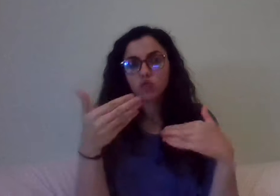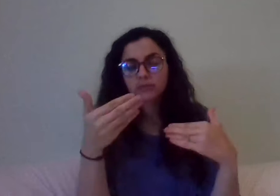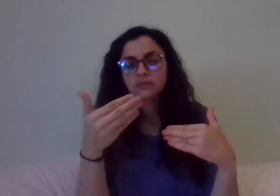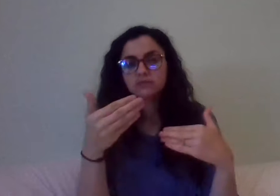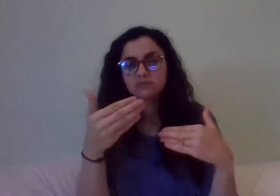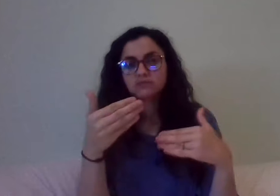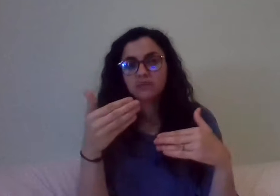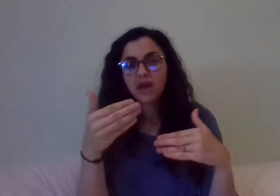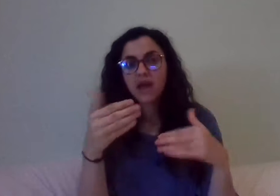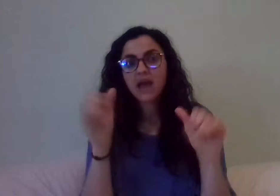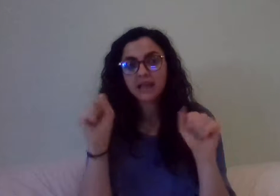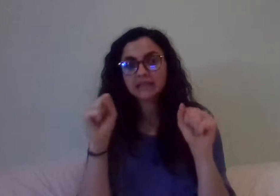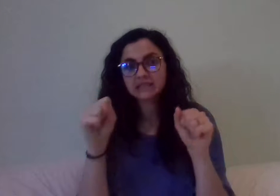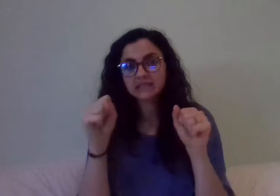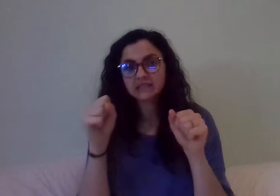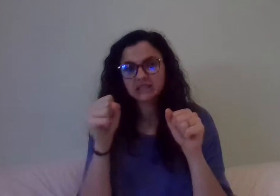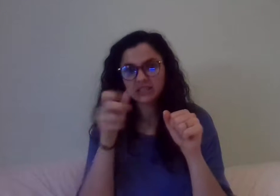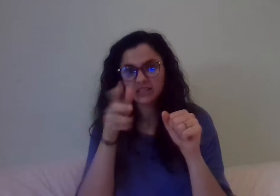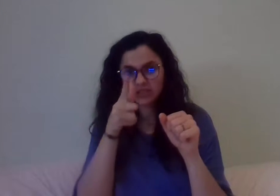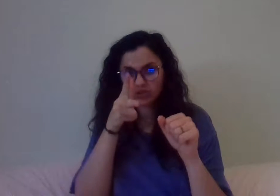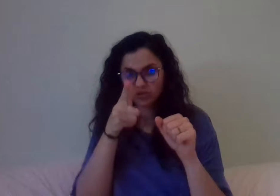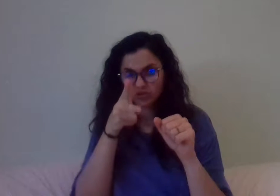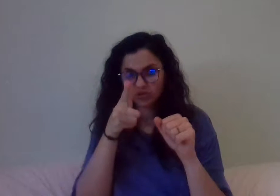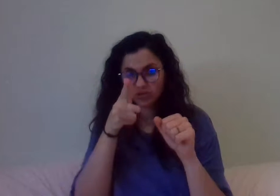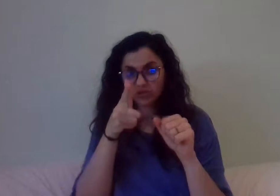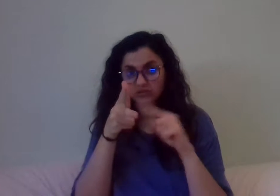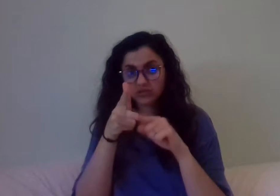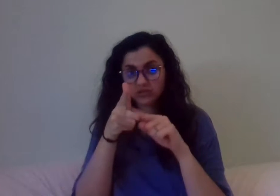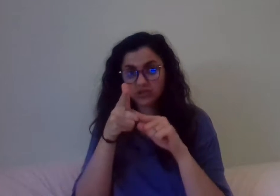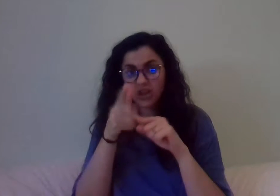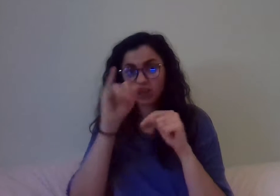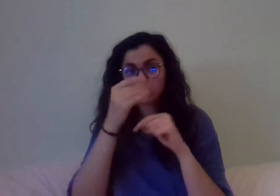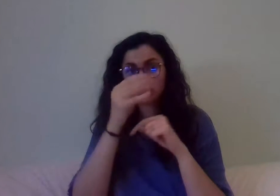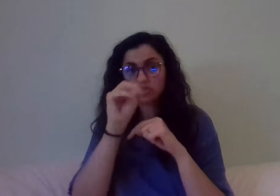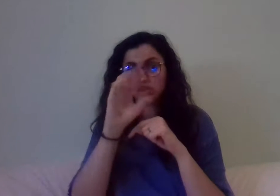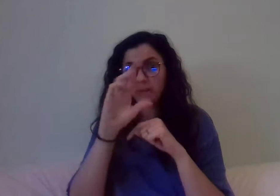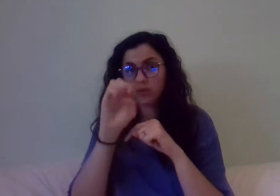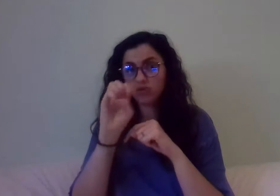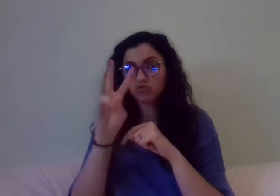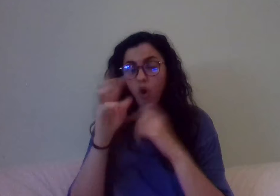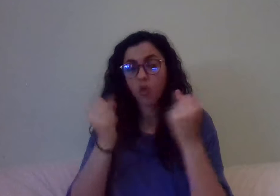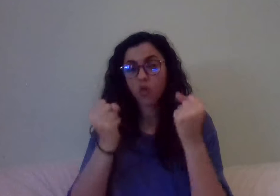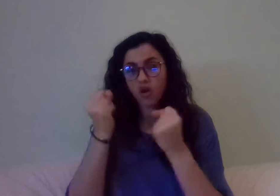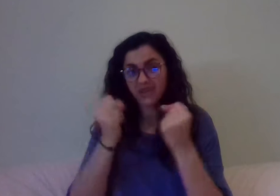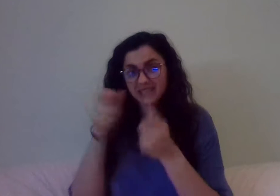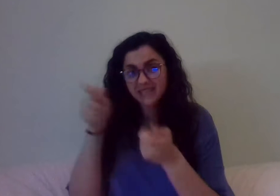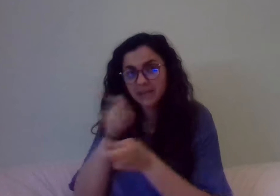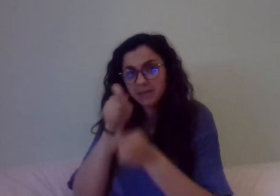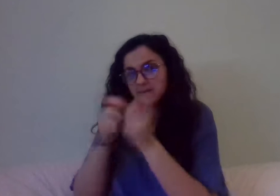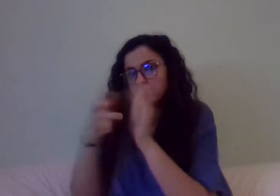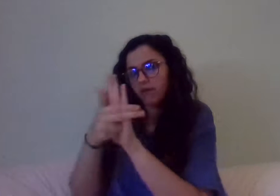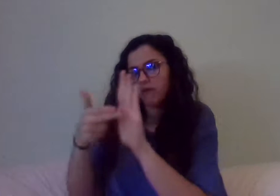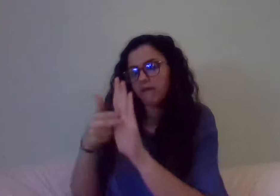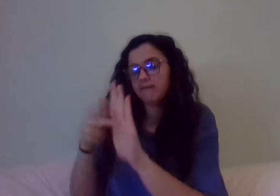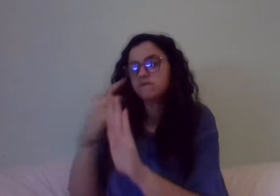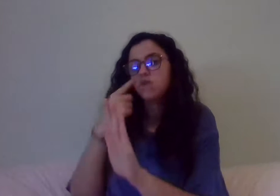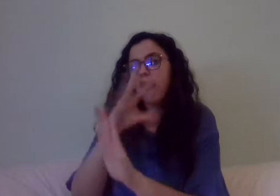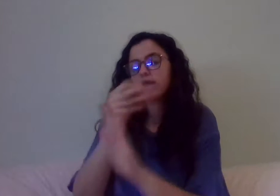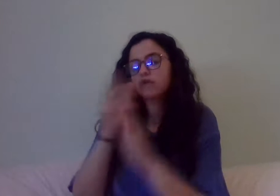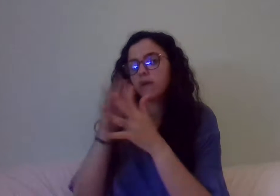even train cars, they were called Jim Crow cars, specifically for the African American population. And